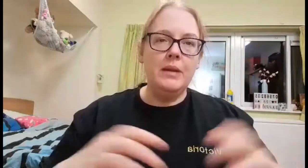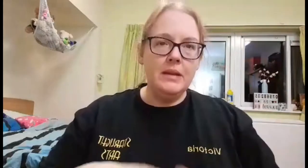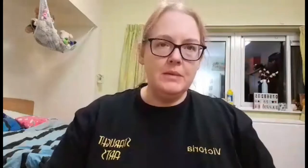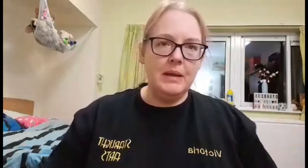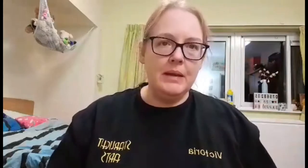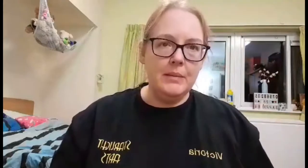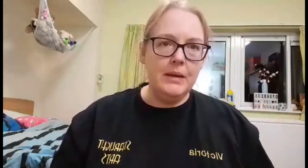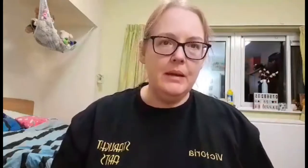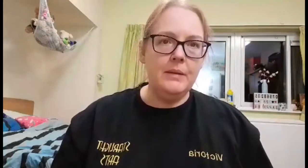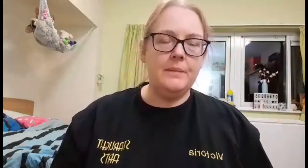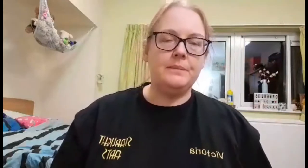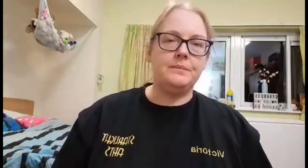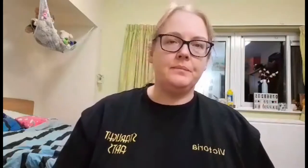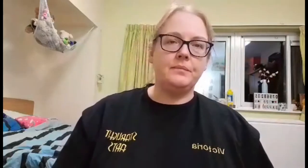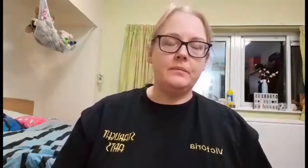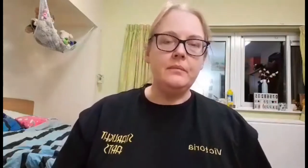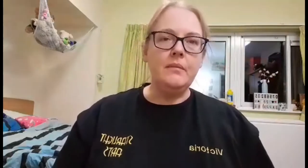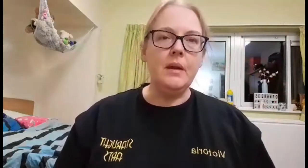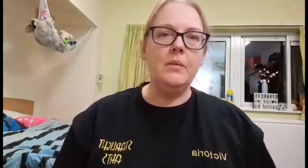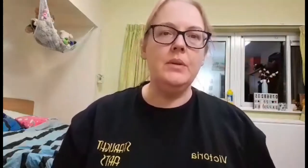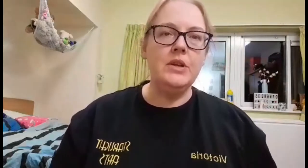this pandemic, which are: